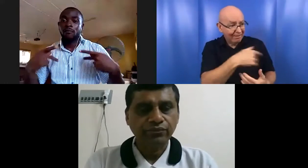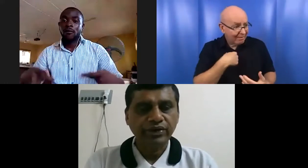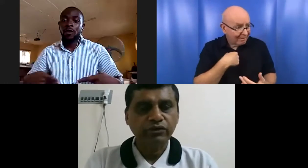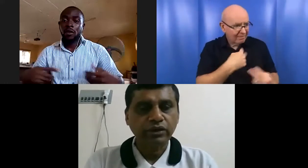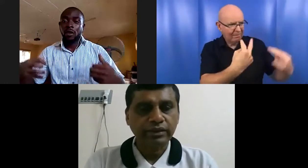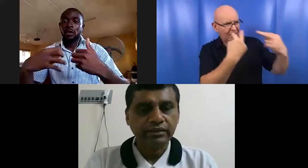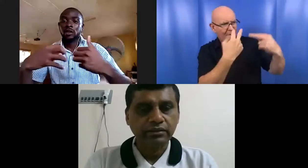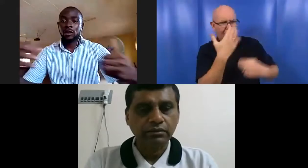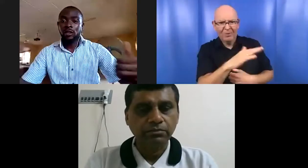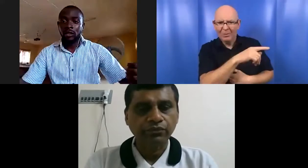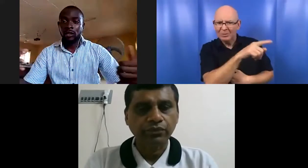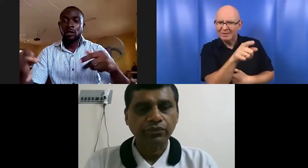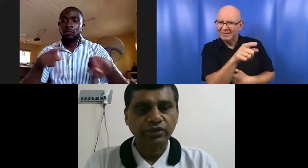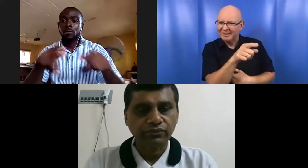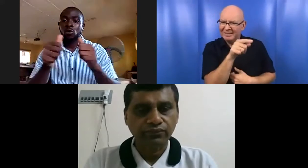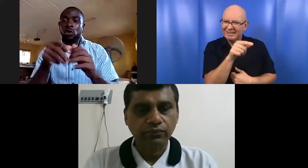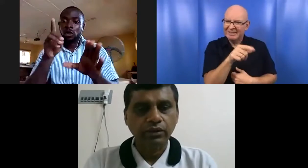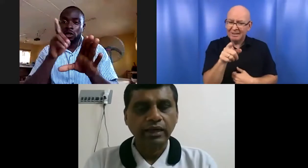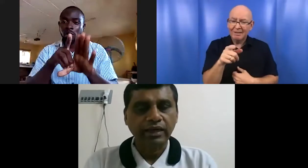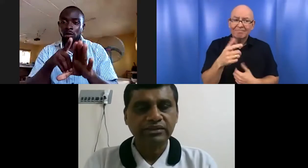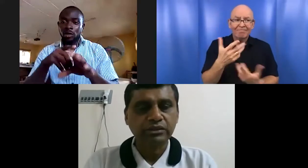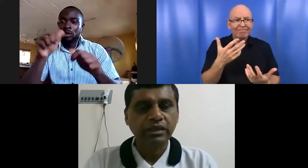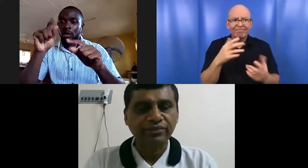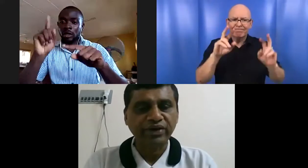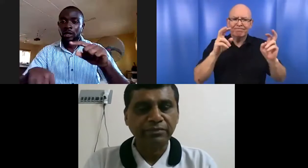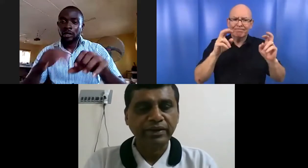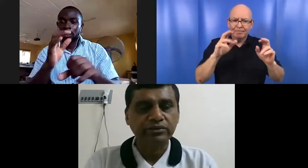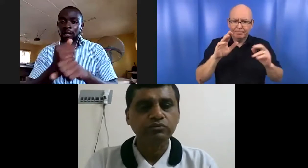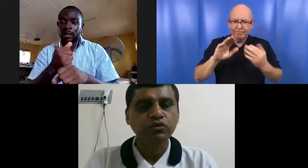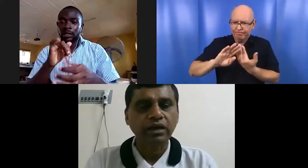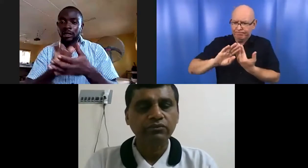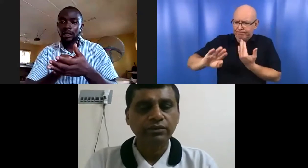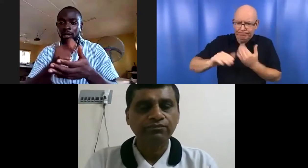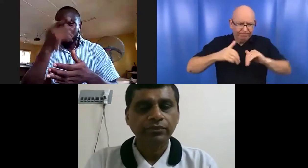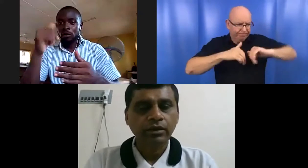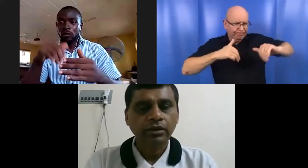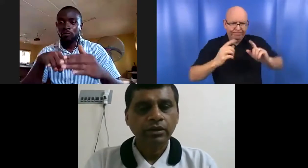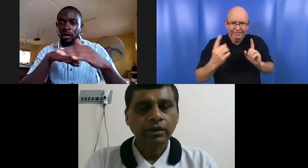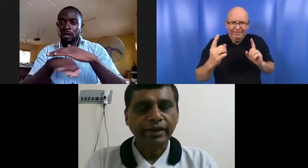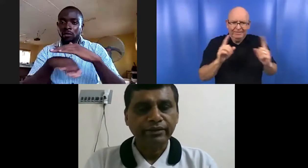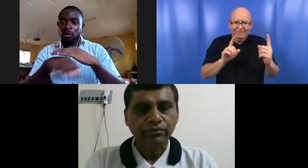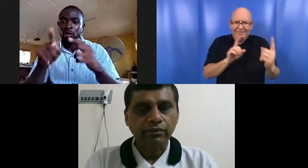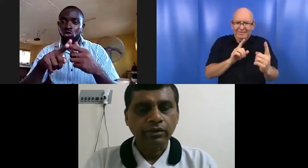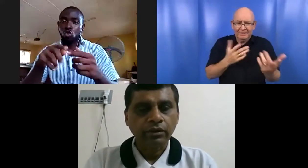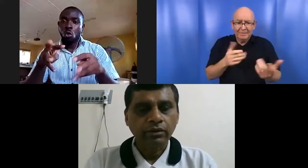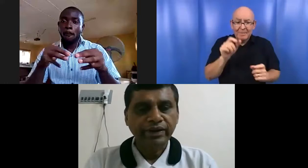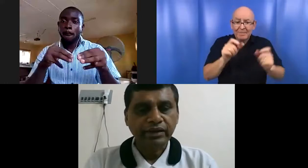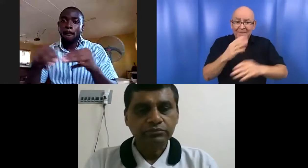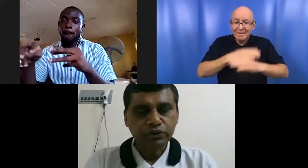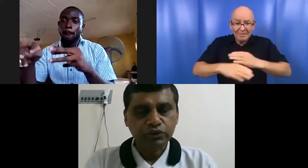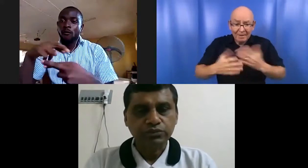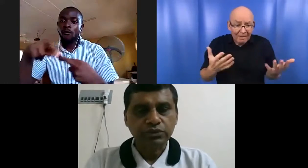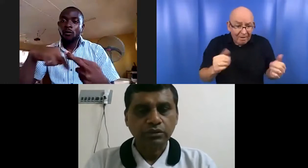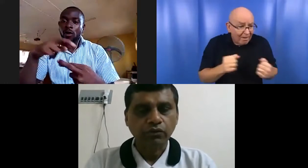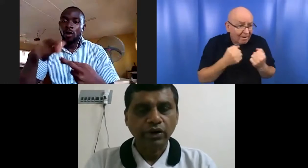disability, we could not get the sort of accessible environment to move around. Again, when it